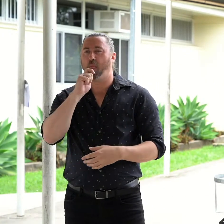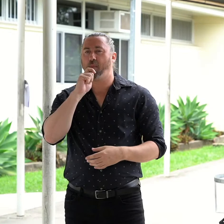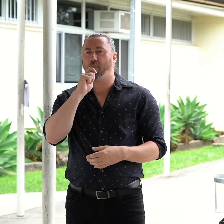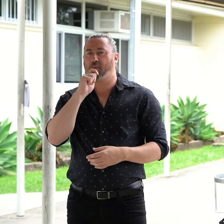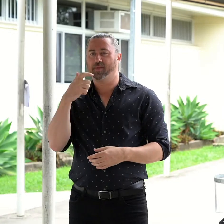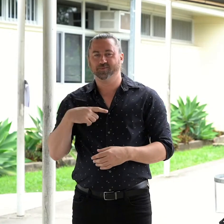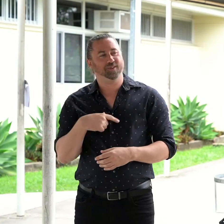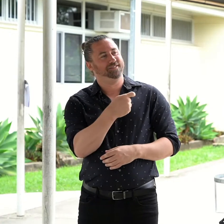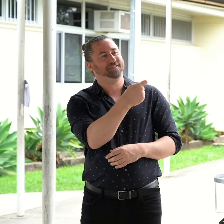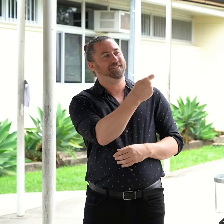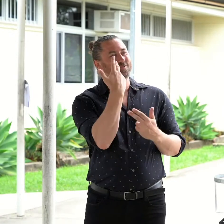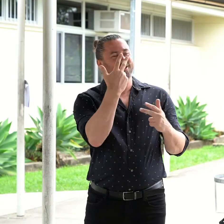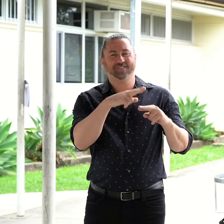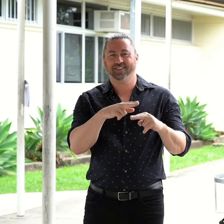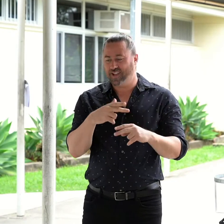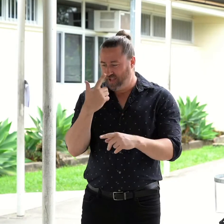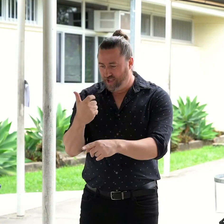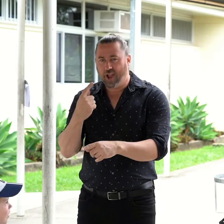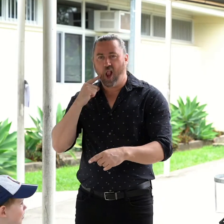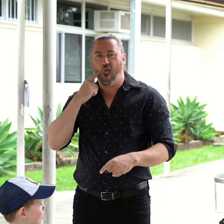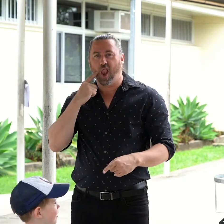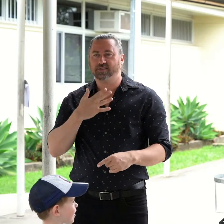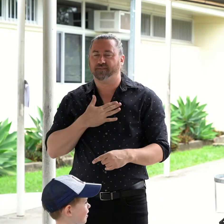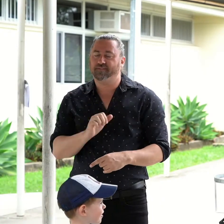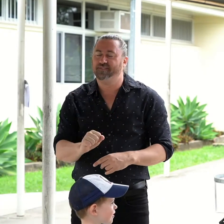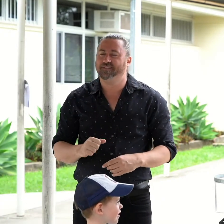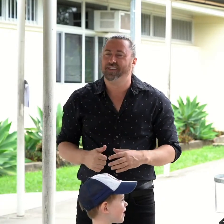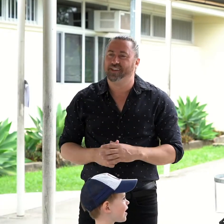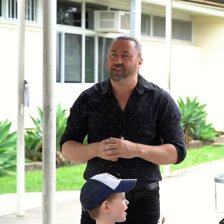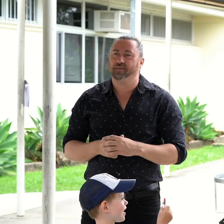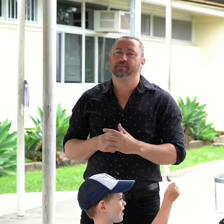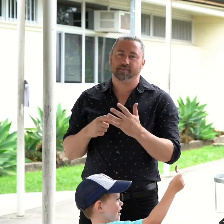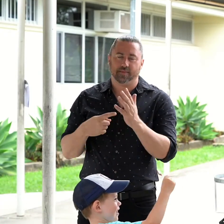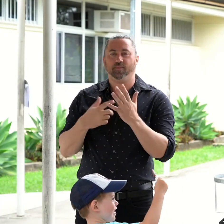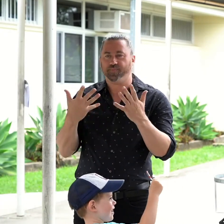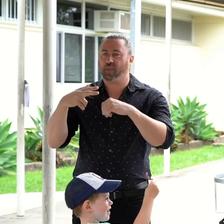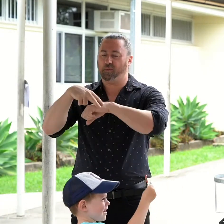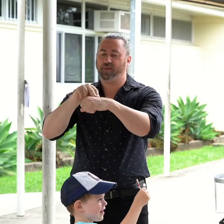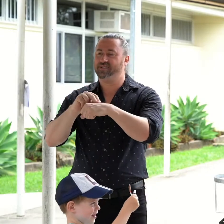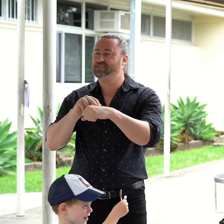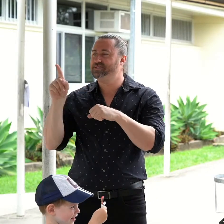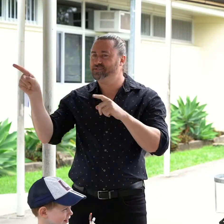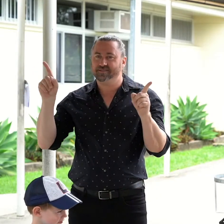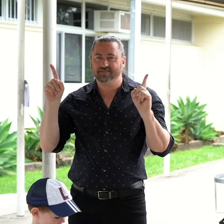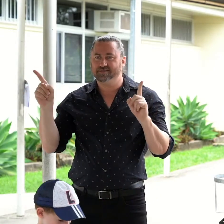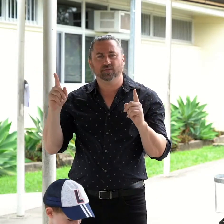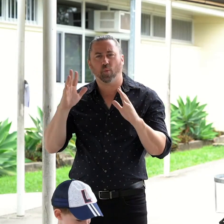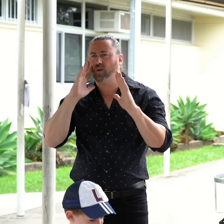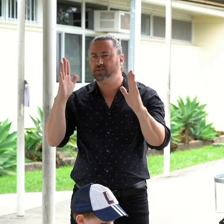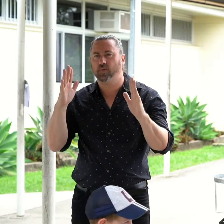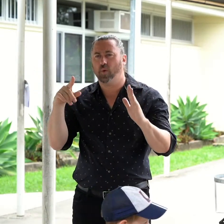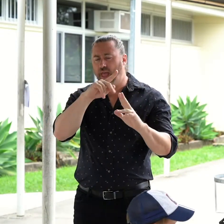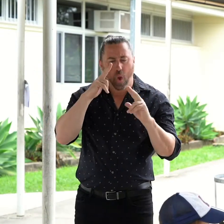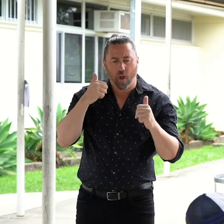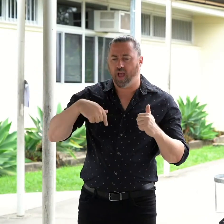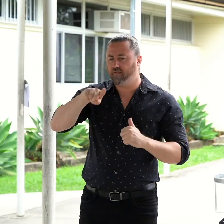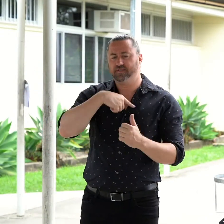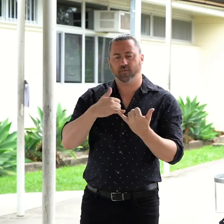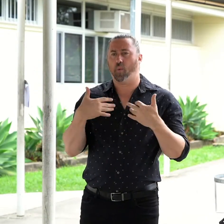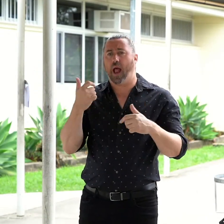good. Lucky he likes candy. But our police service are very, very good. They look after us, and